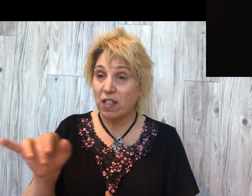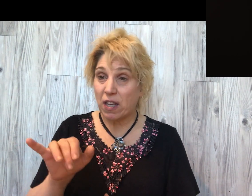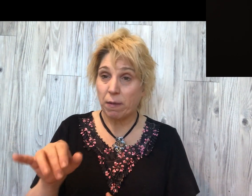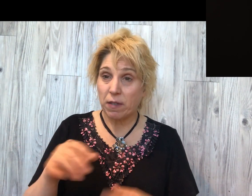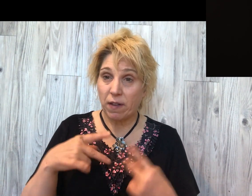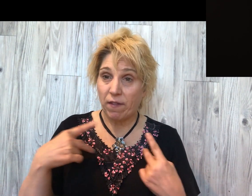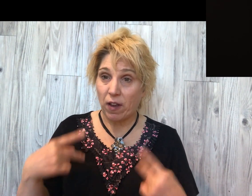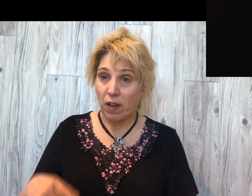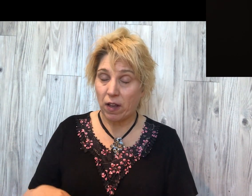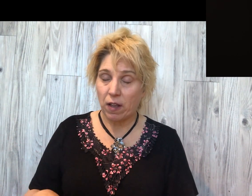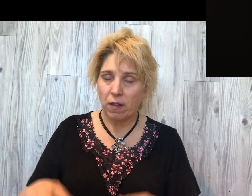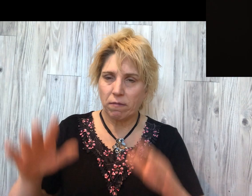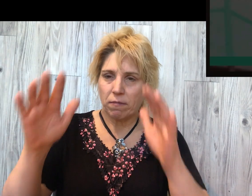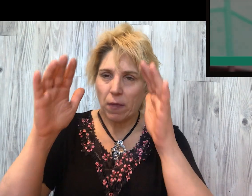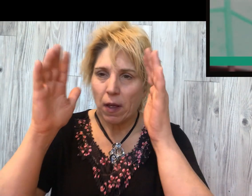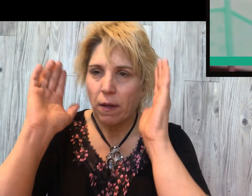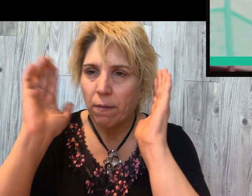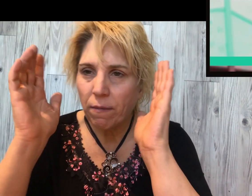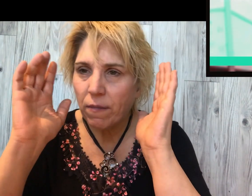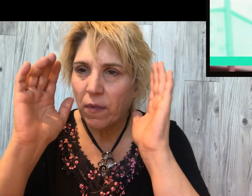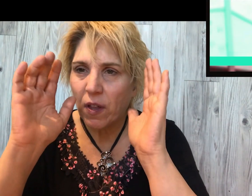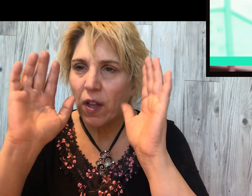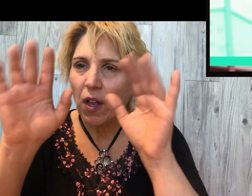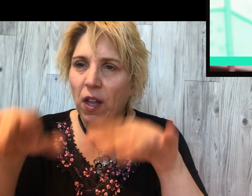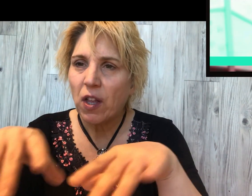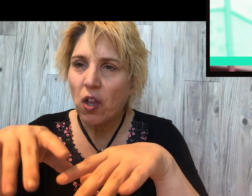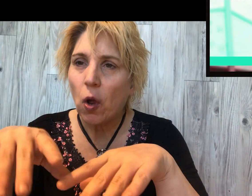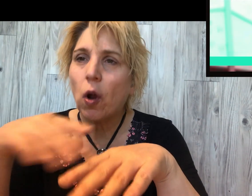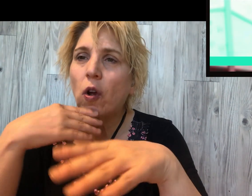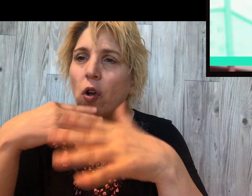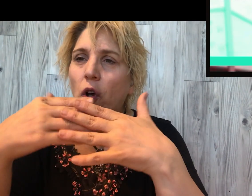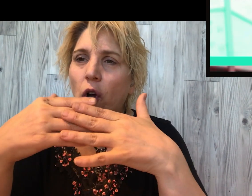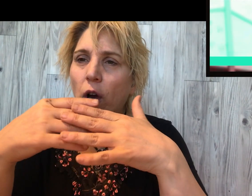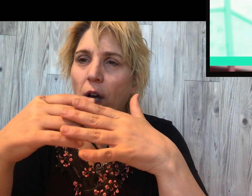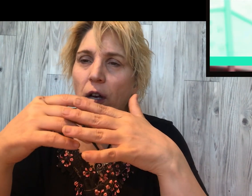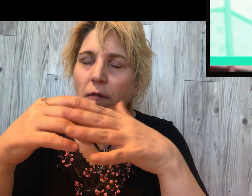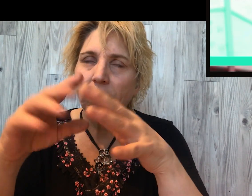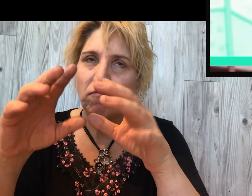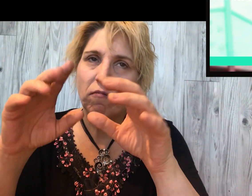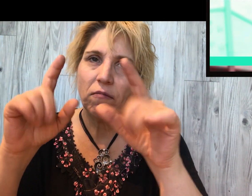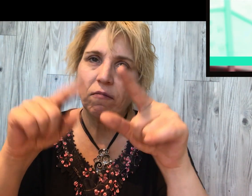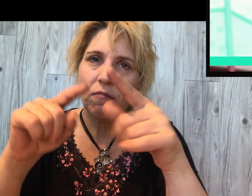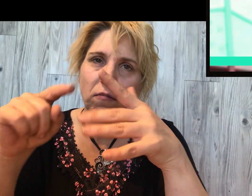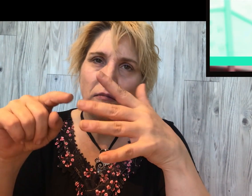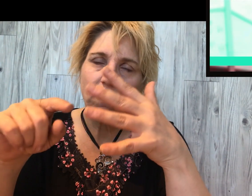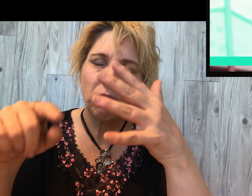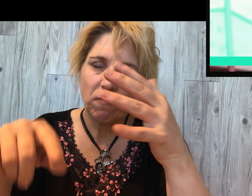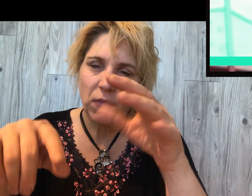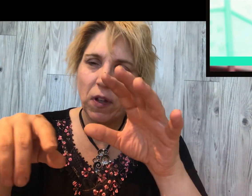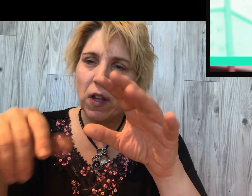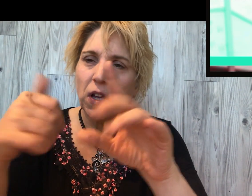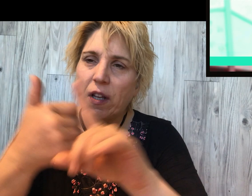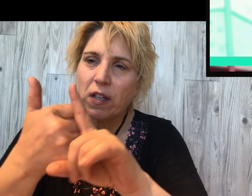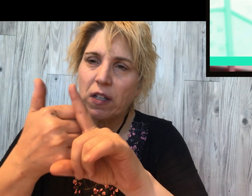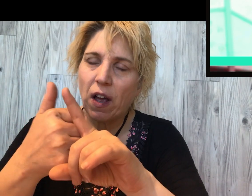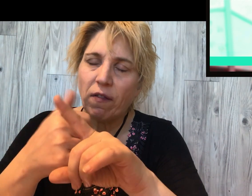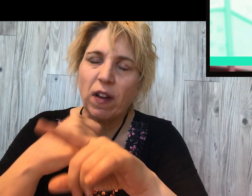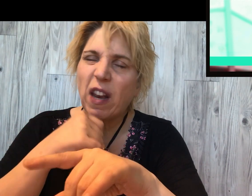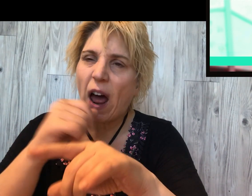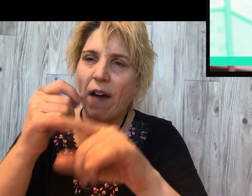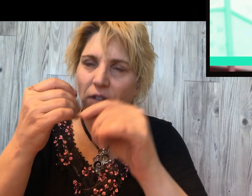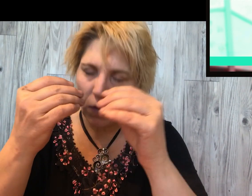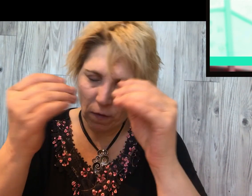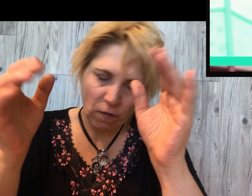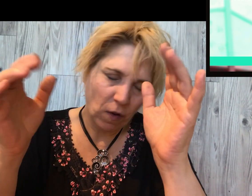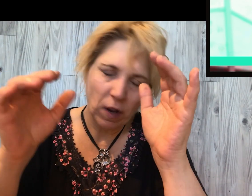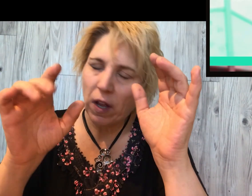Pharisee, hear me on this. Let your good deeds speak for themselves. You don't have to announce them. You don't have to put them